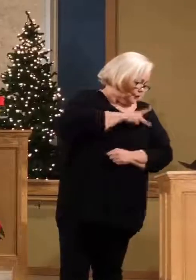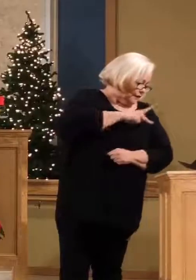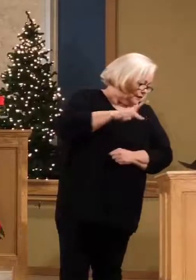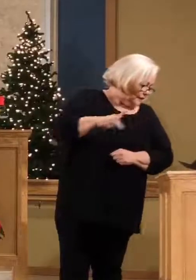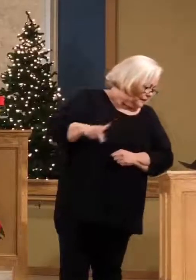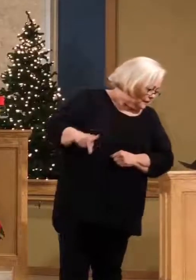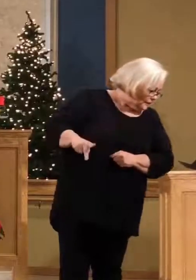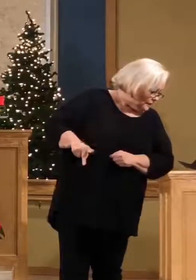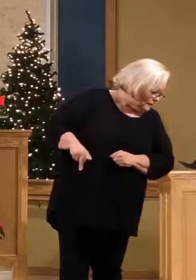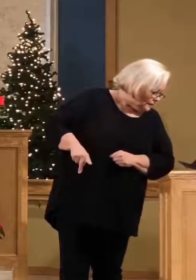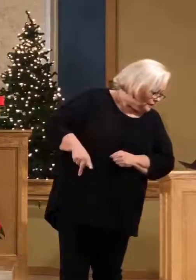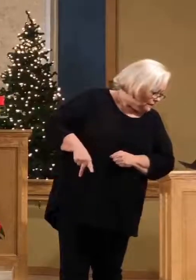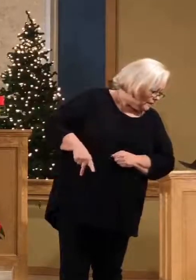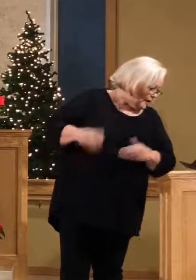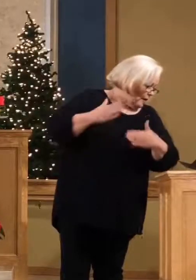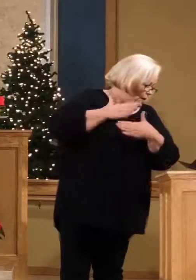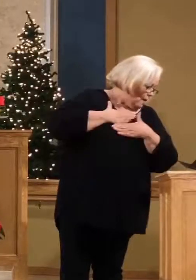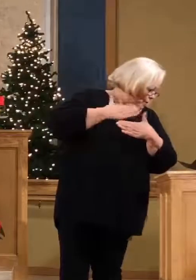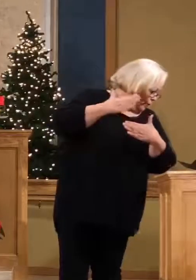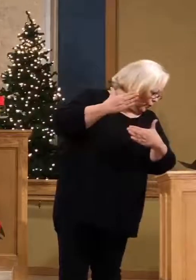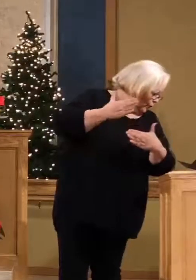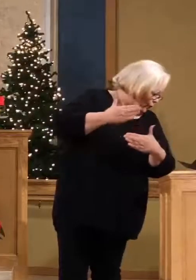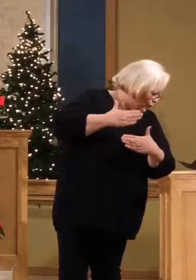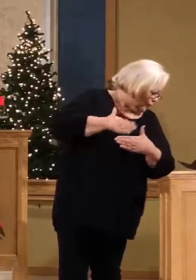of gathering gloom.